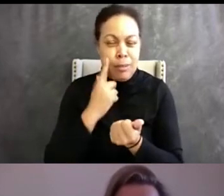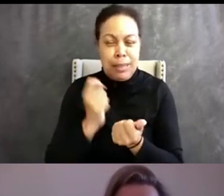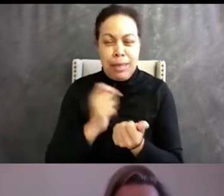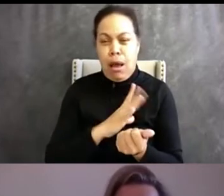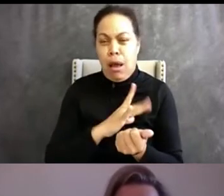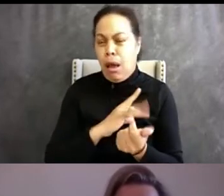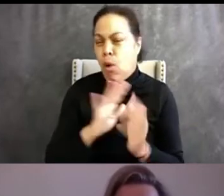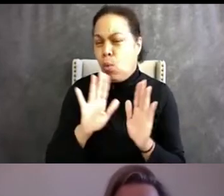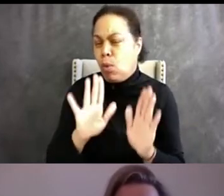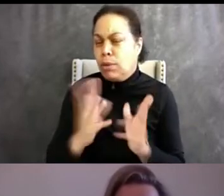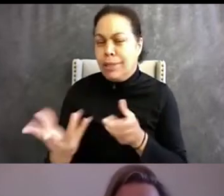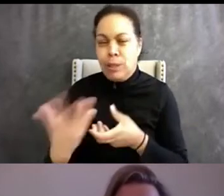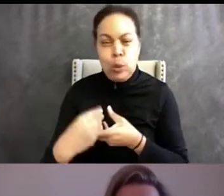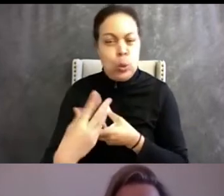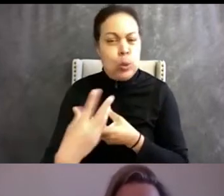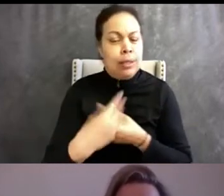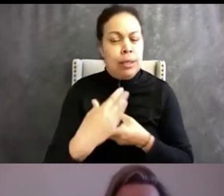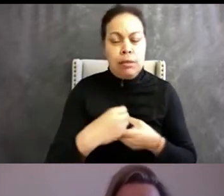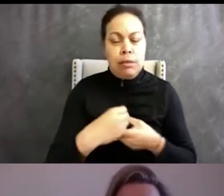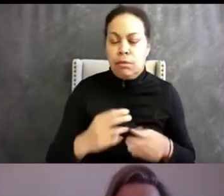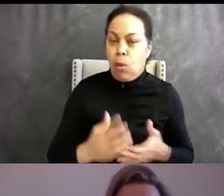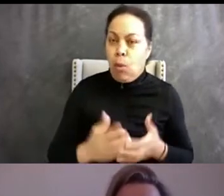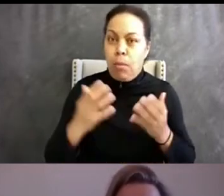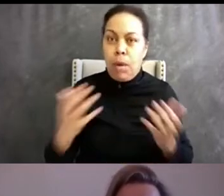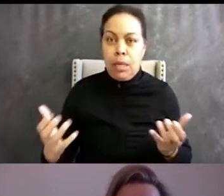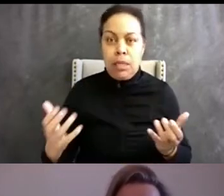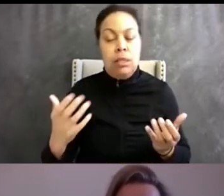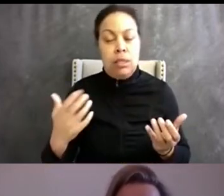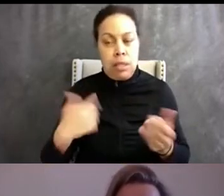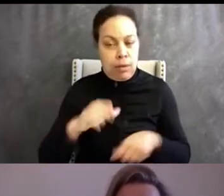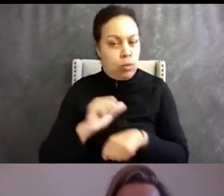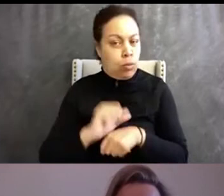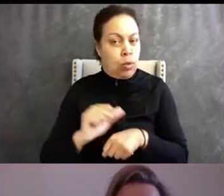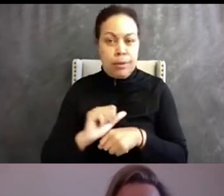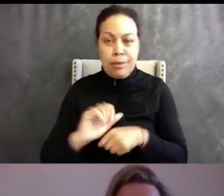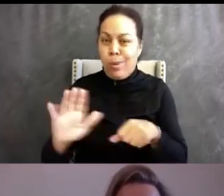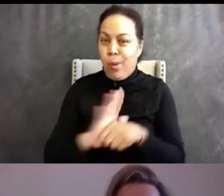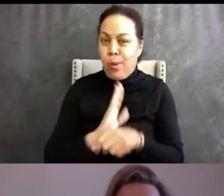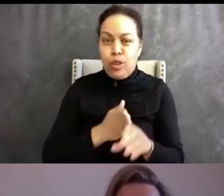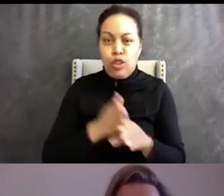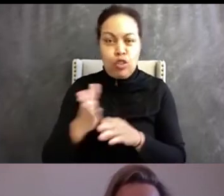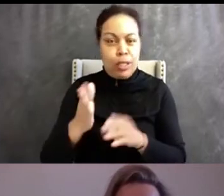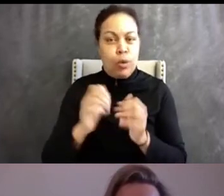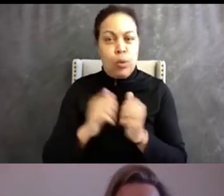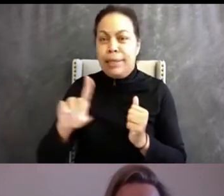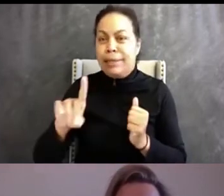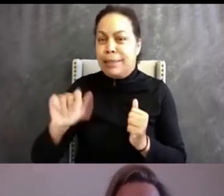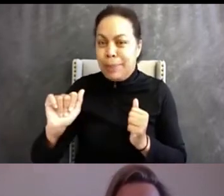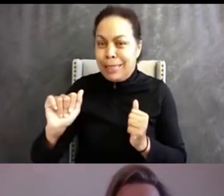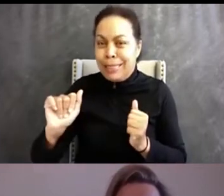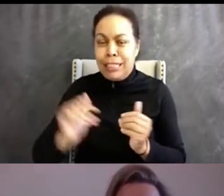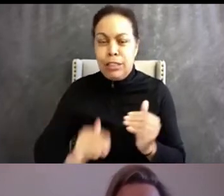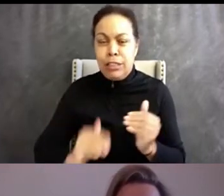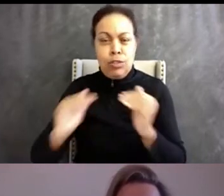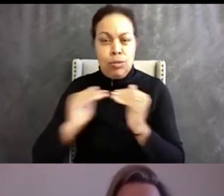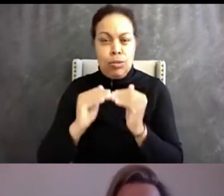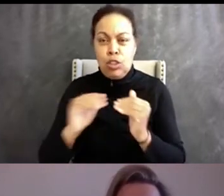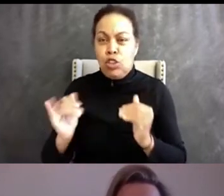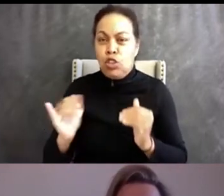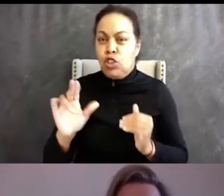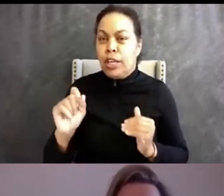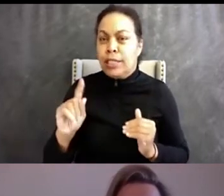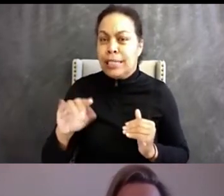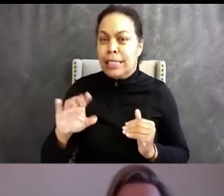inclusive practices that are going on. I've worked my whole career in disability justice work,